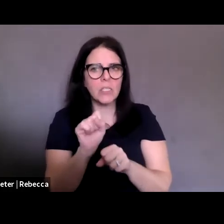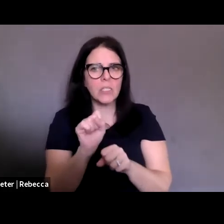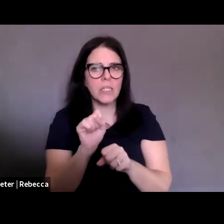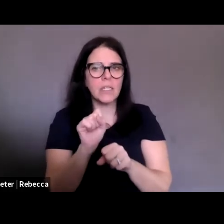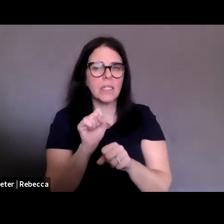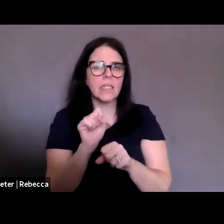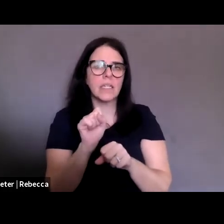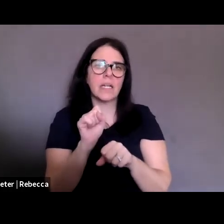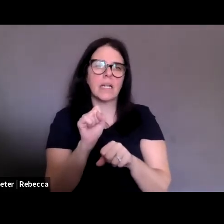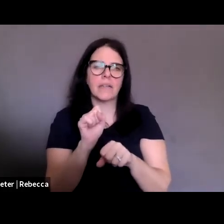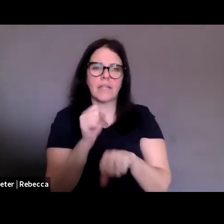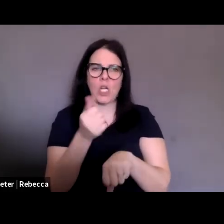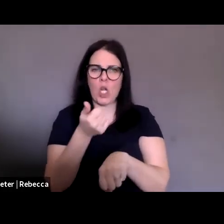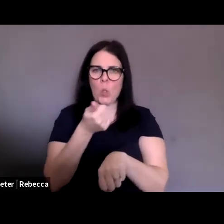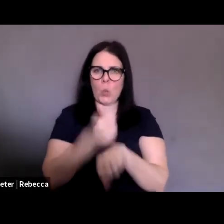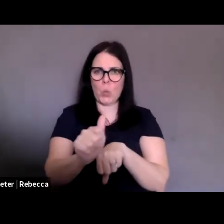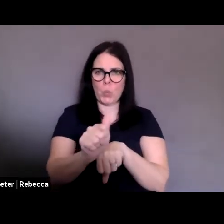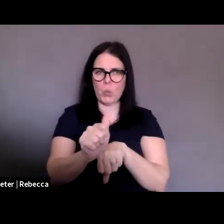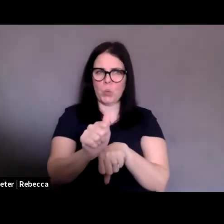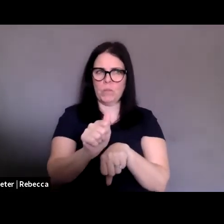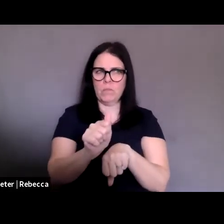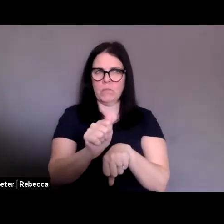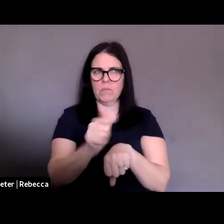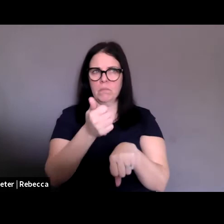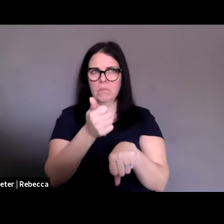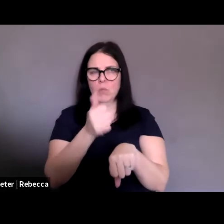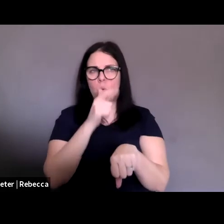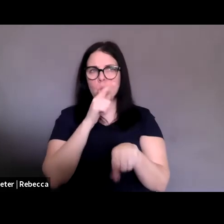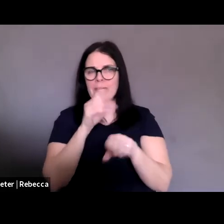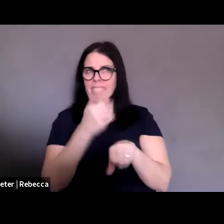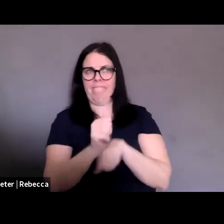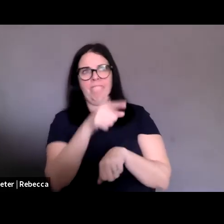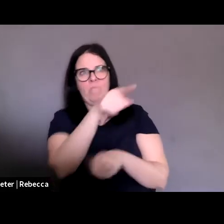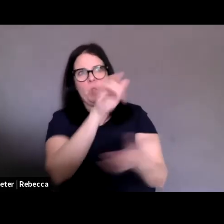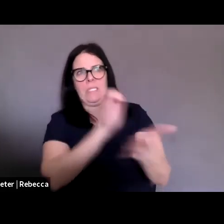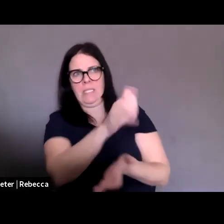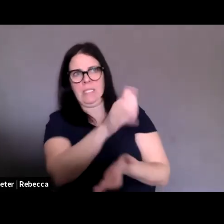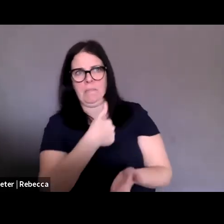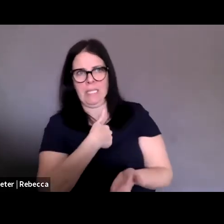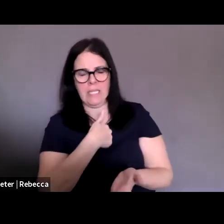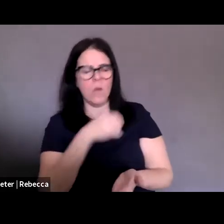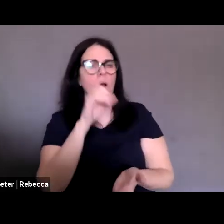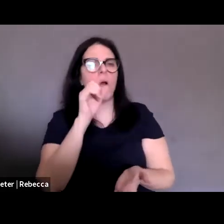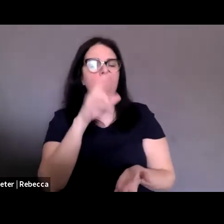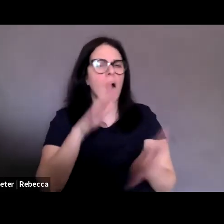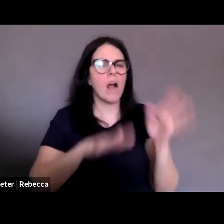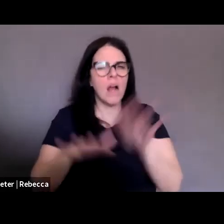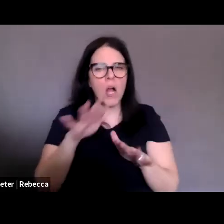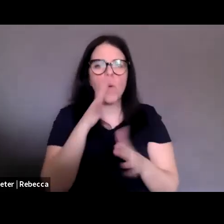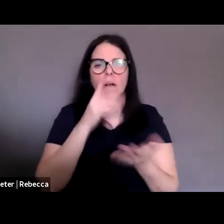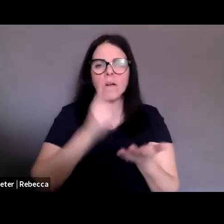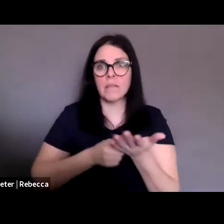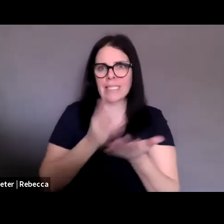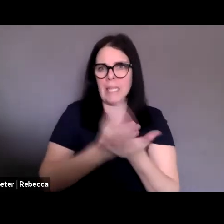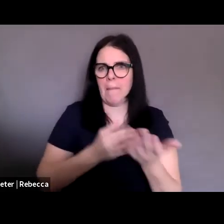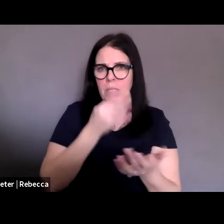of being alienating parents. And we're going to look at the power of some experts in this